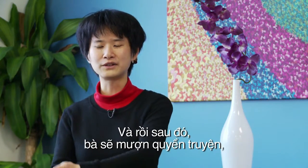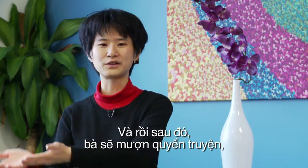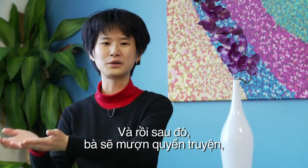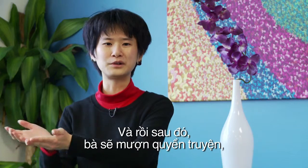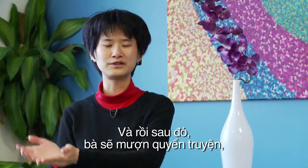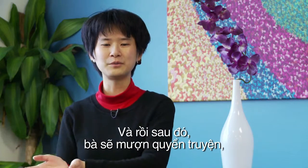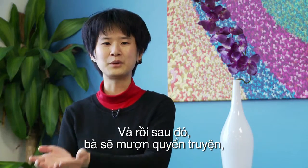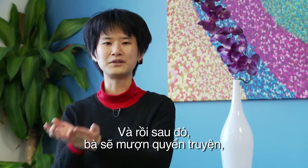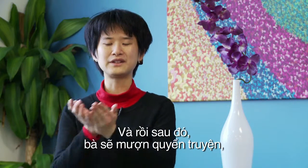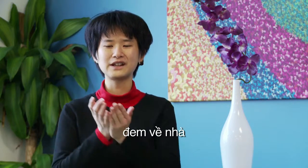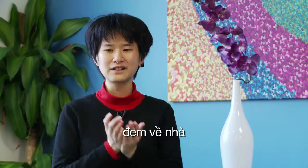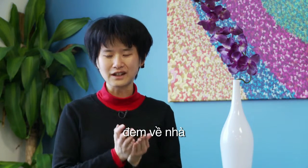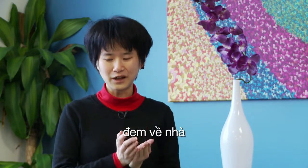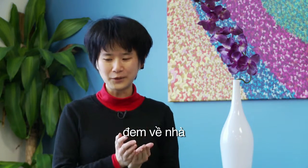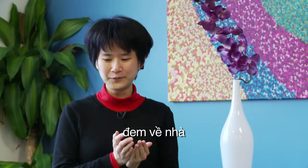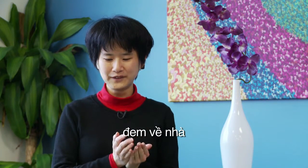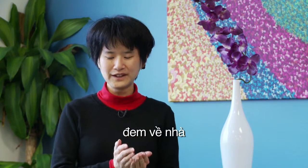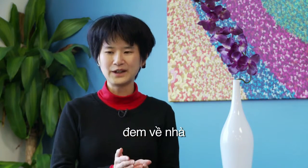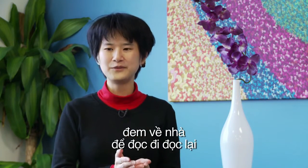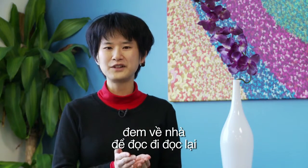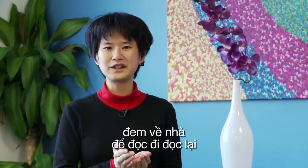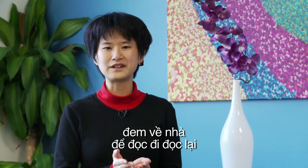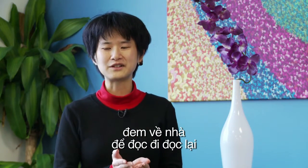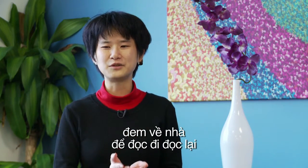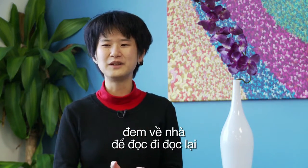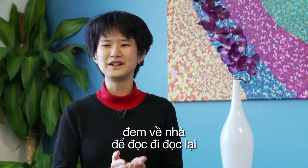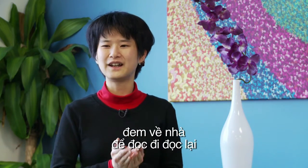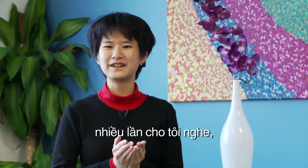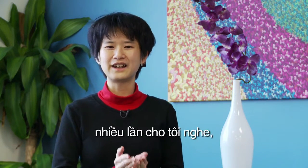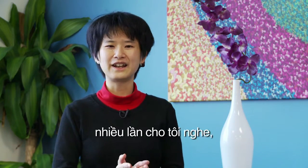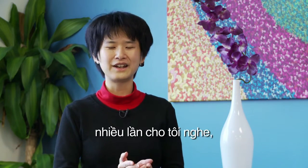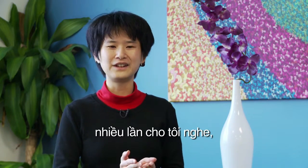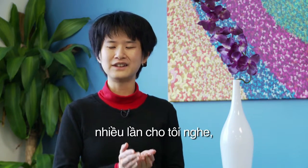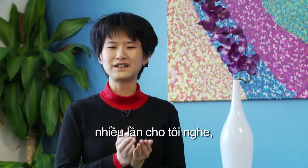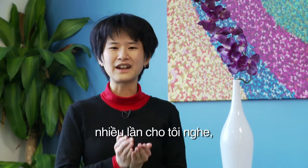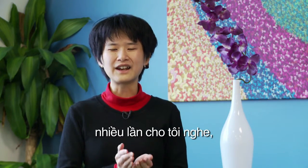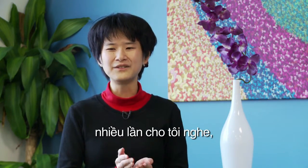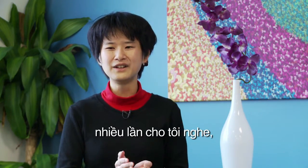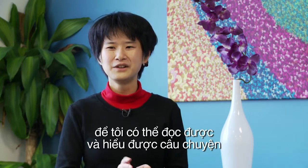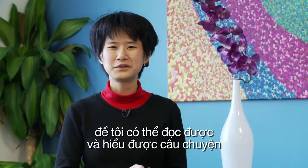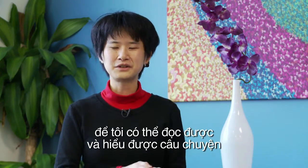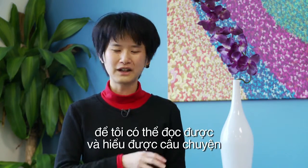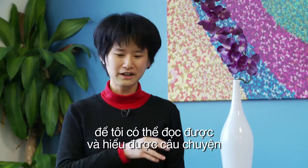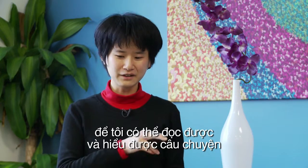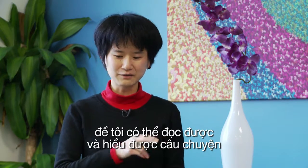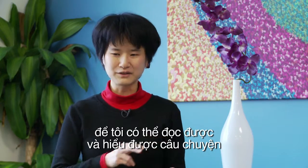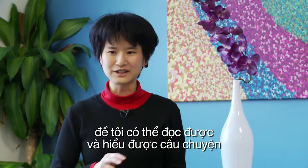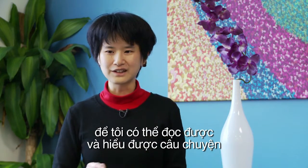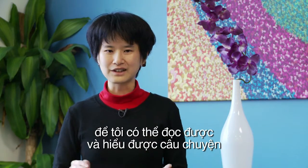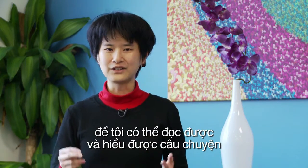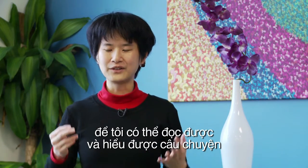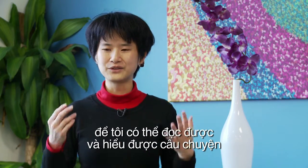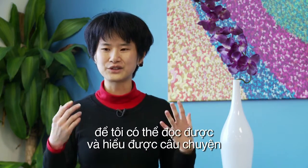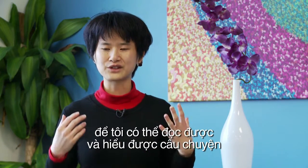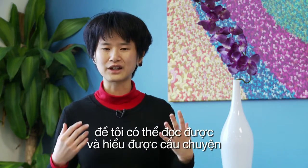the story, but take it home and read it to me again and again so that I could read and understand